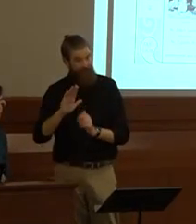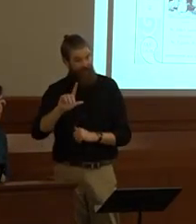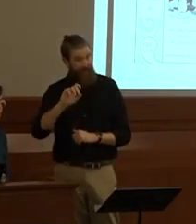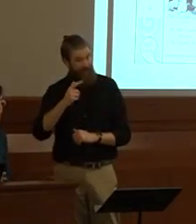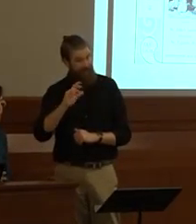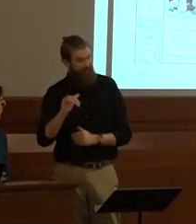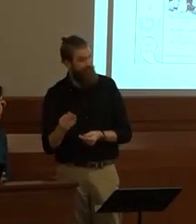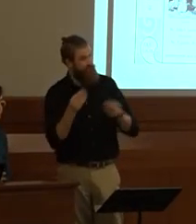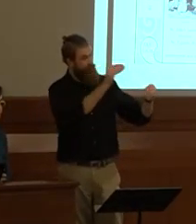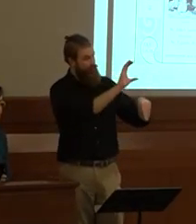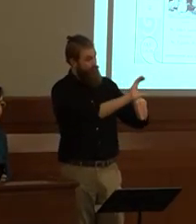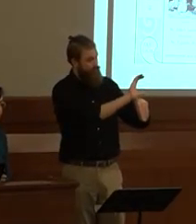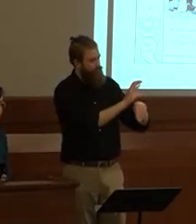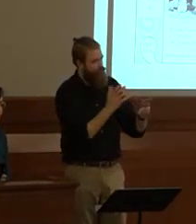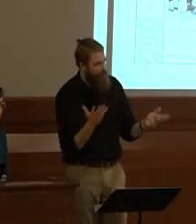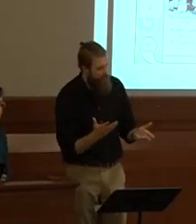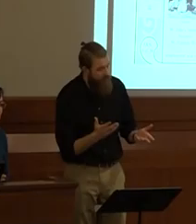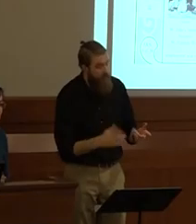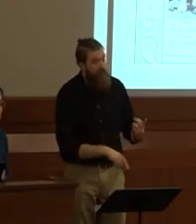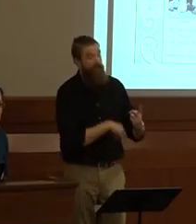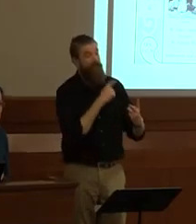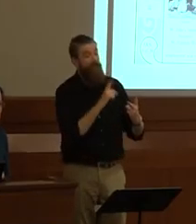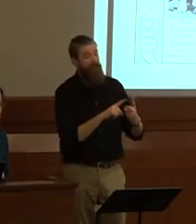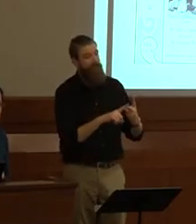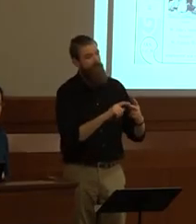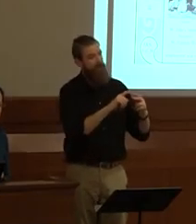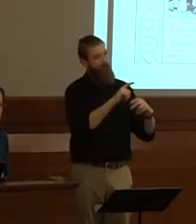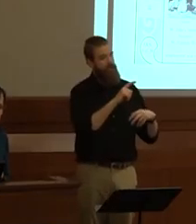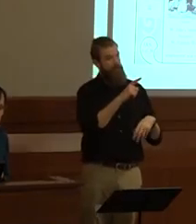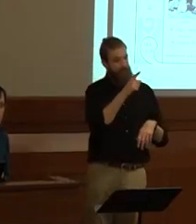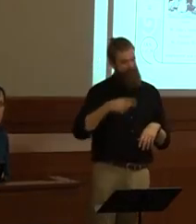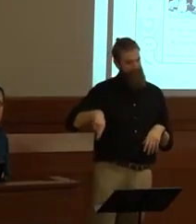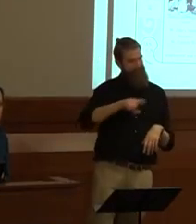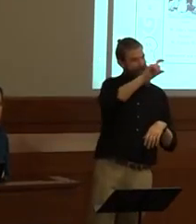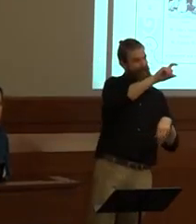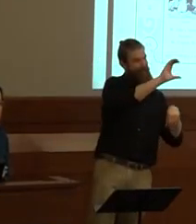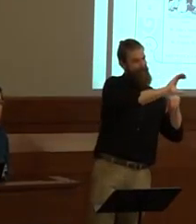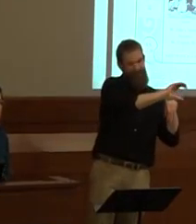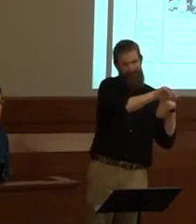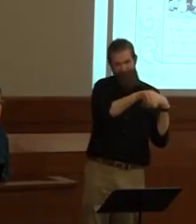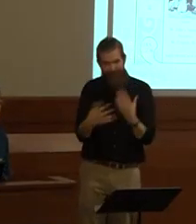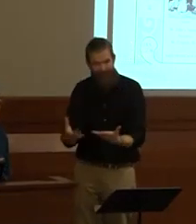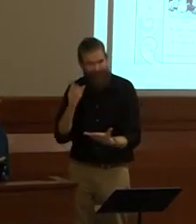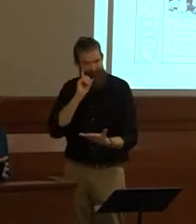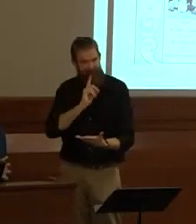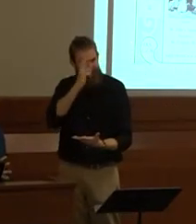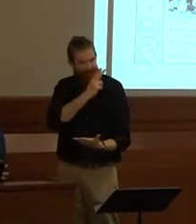only will make suggestions because I consider myself a historian and